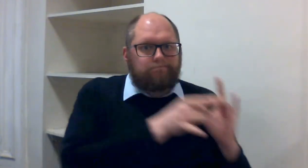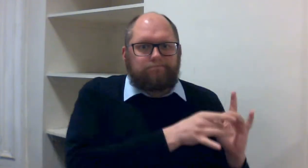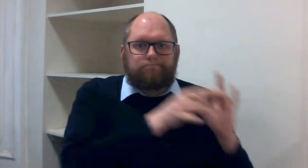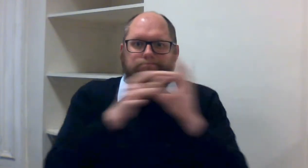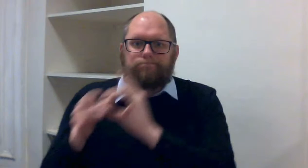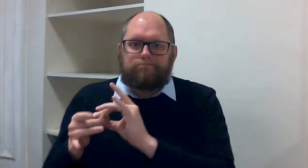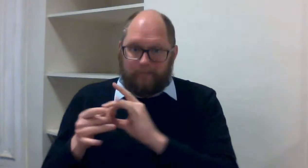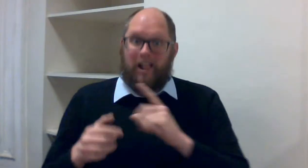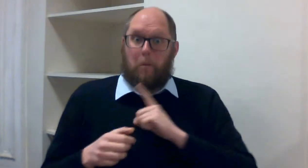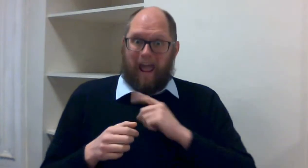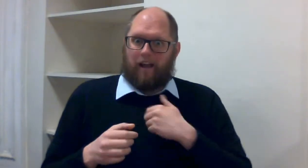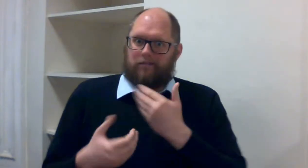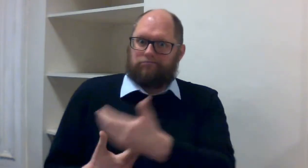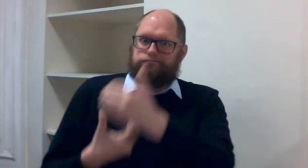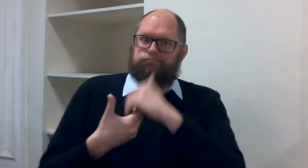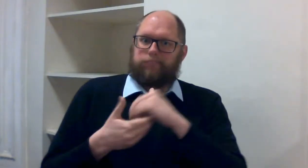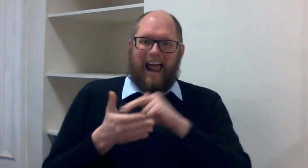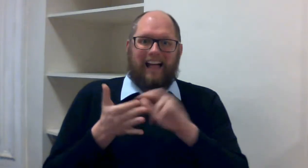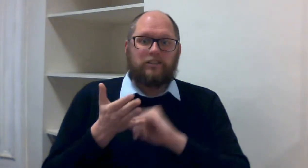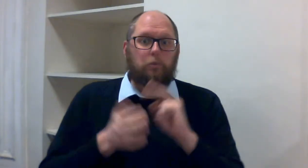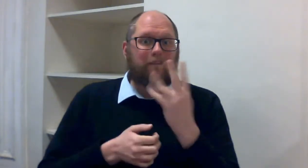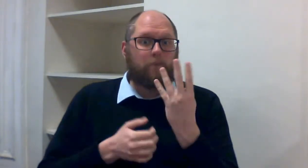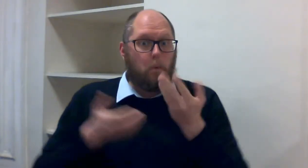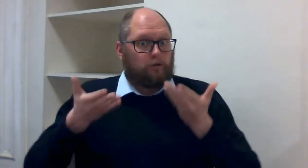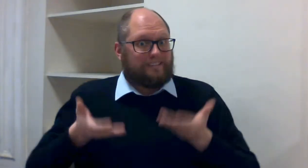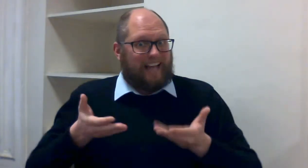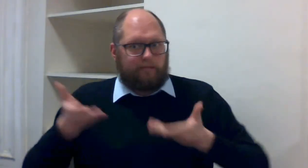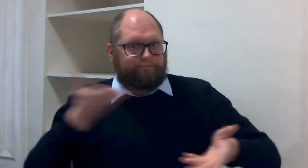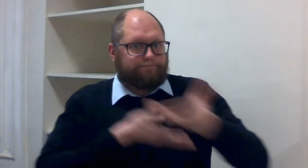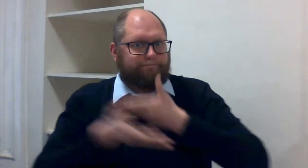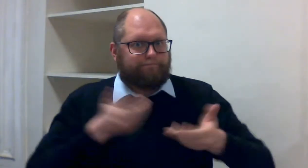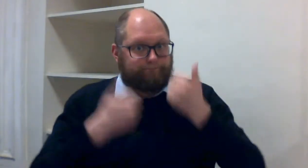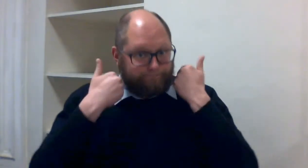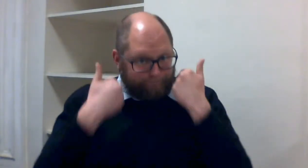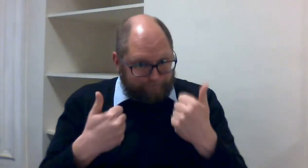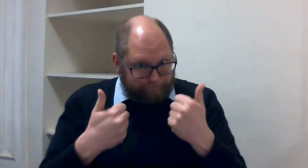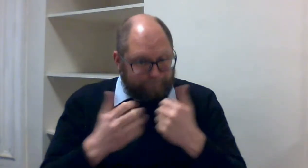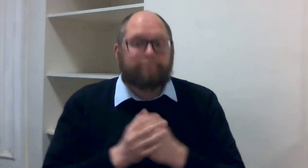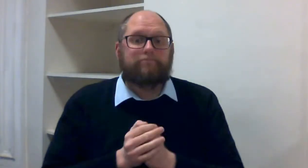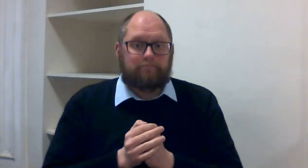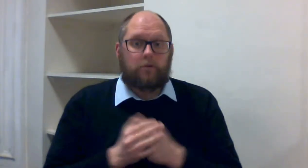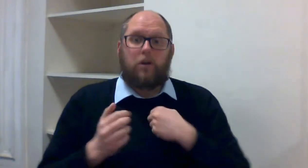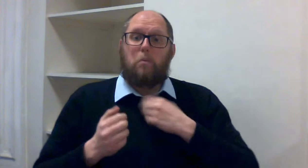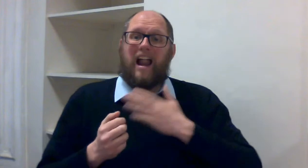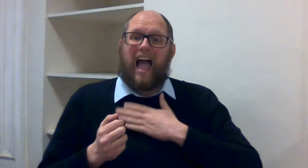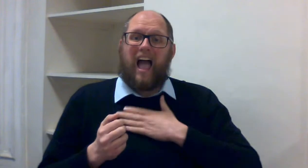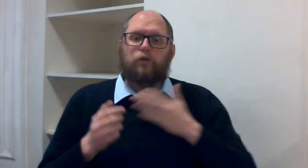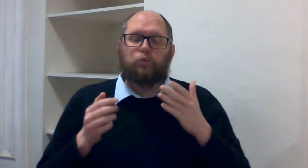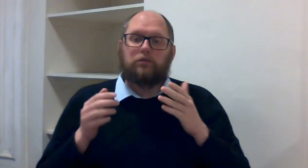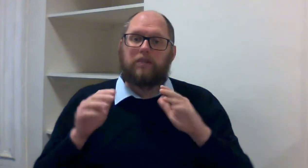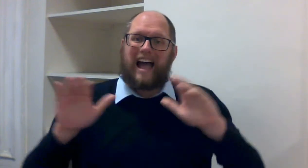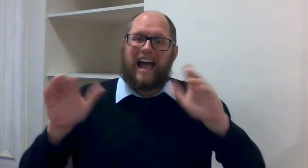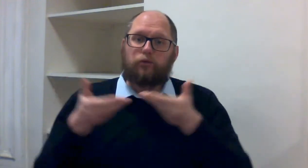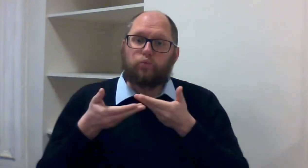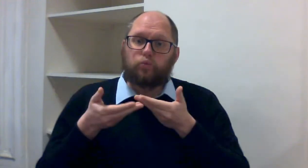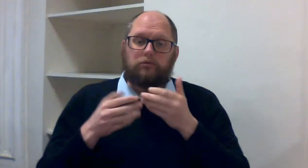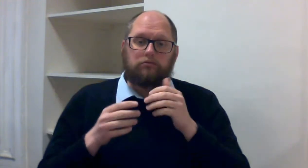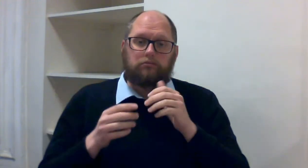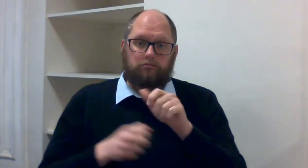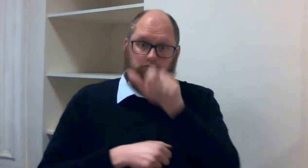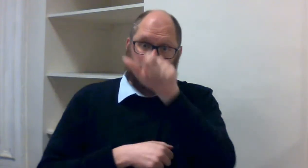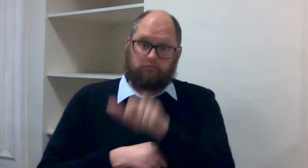boards and deaf councils. And so that's why, as part of that